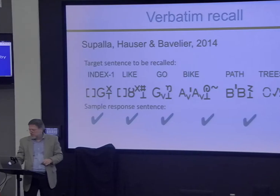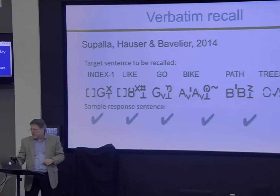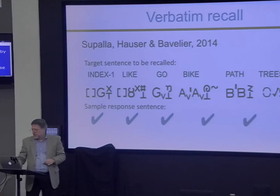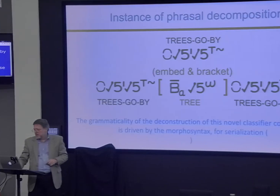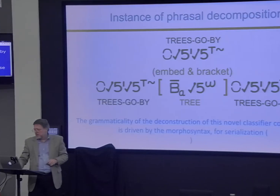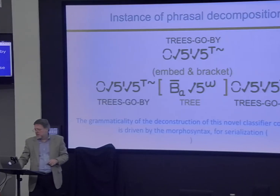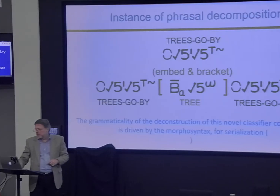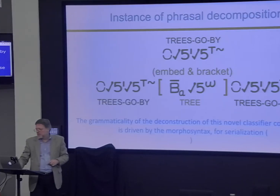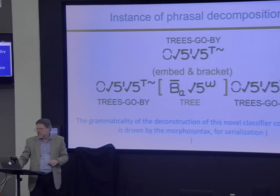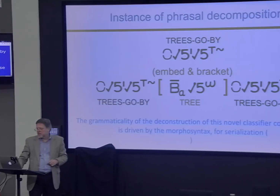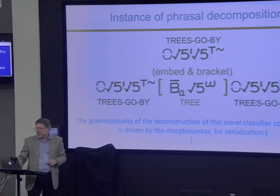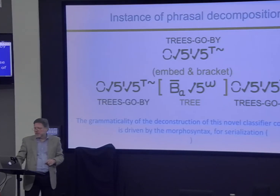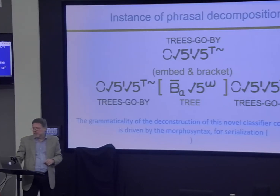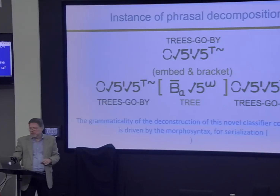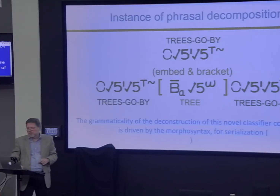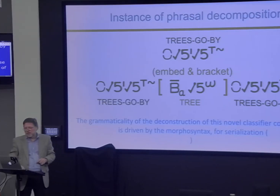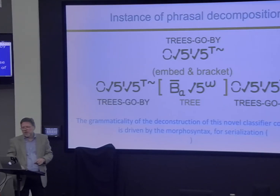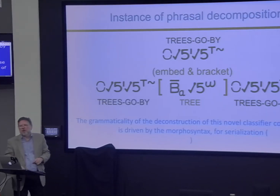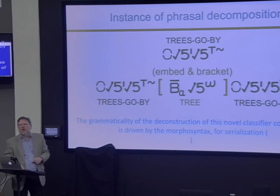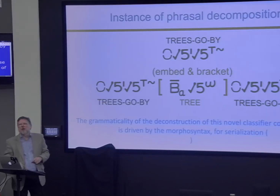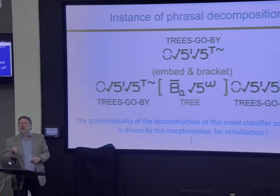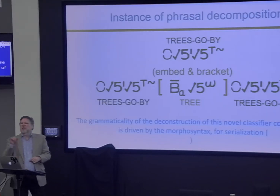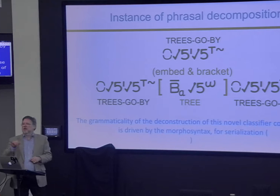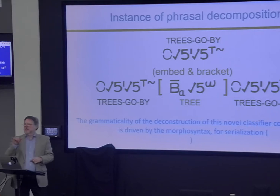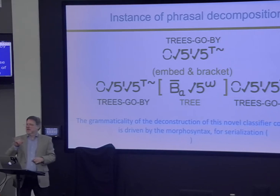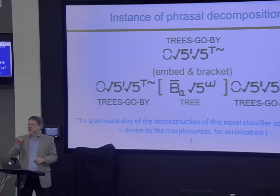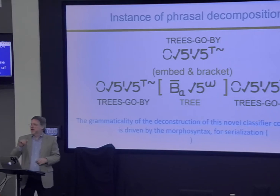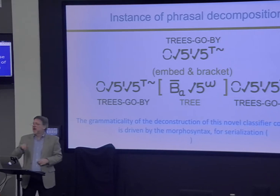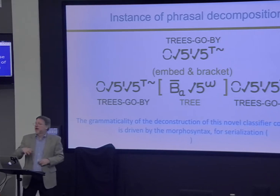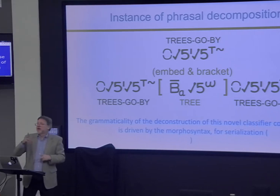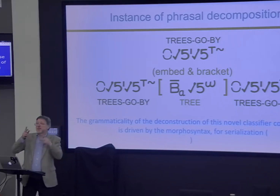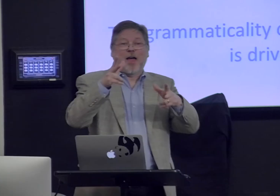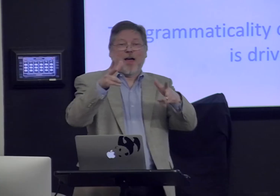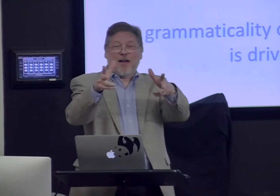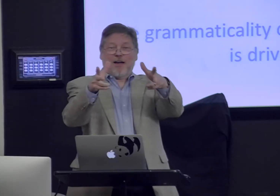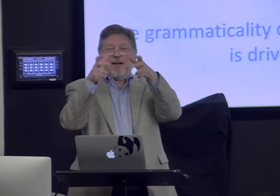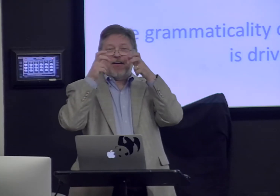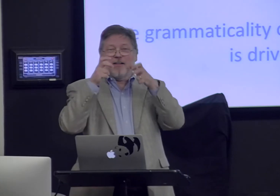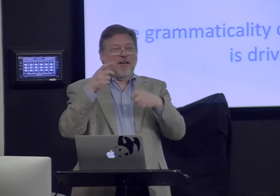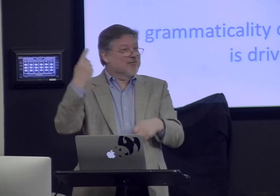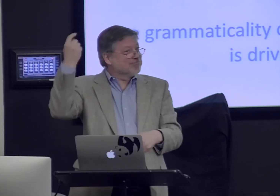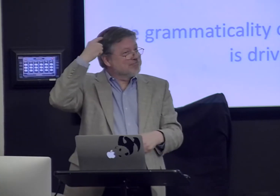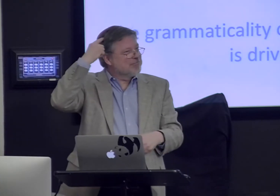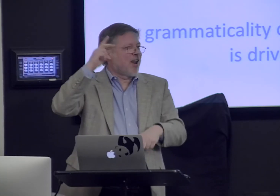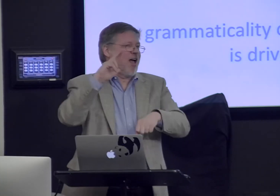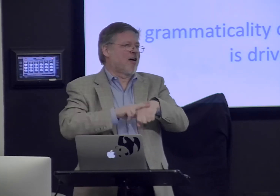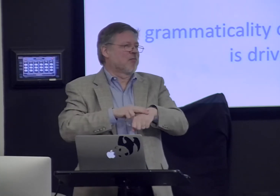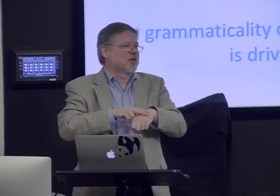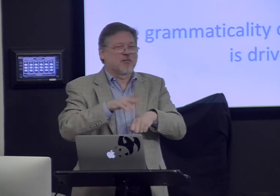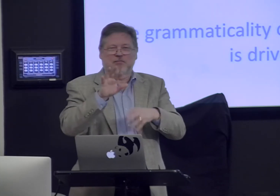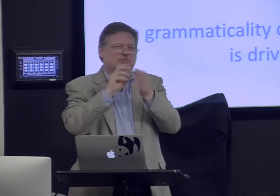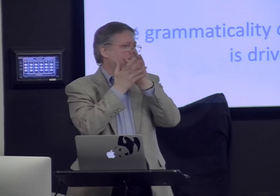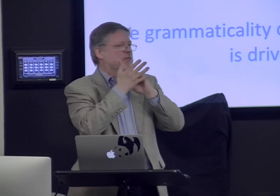but wrong in one, as you see here indicated by the red X. And what we often saw from participants